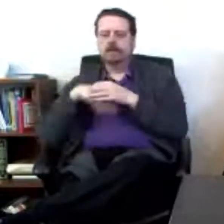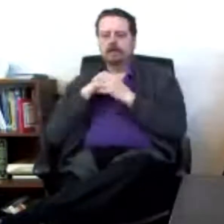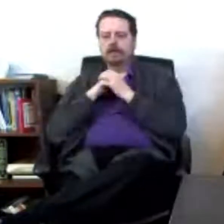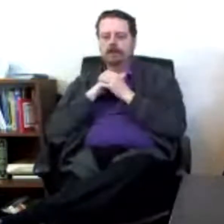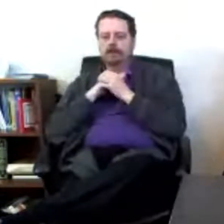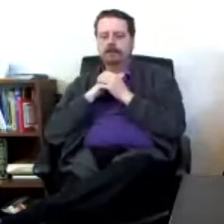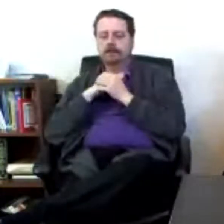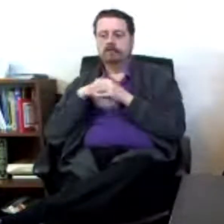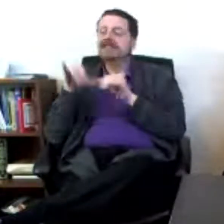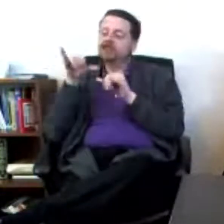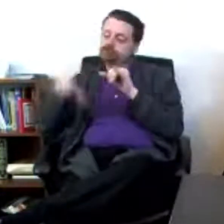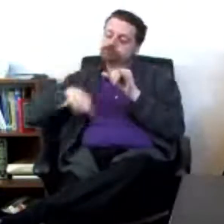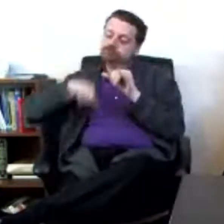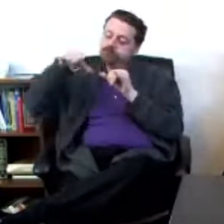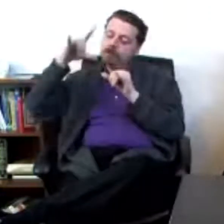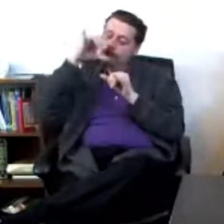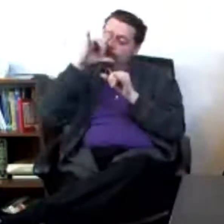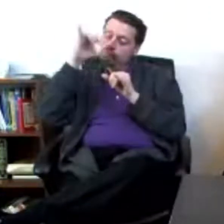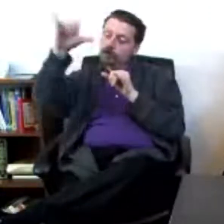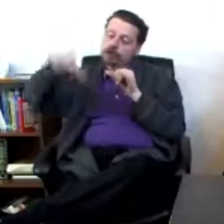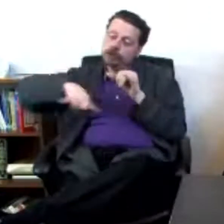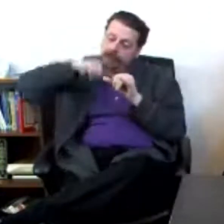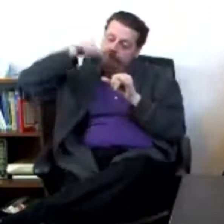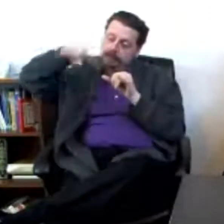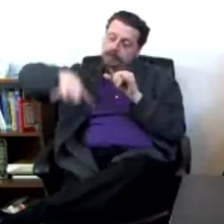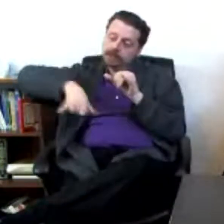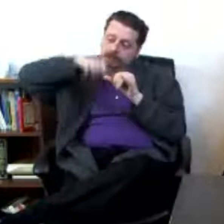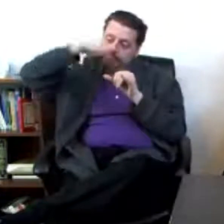and they will stay there for eternity,